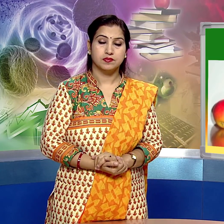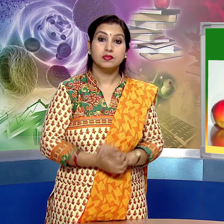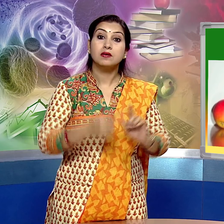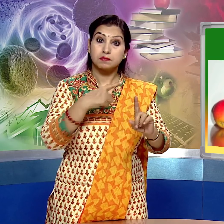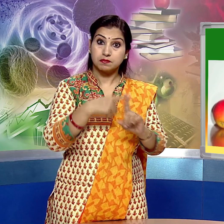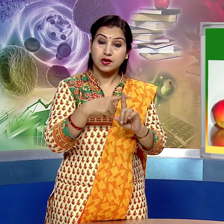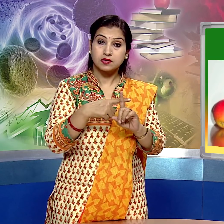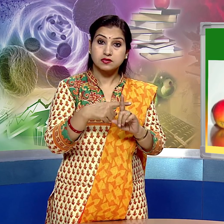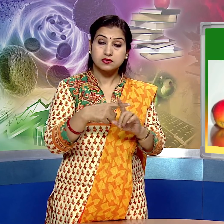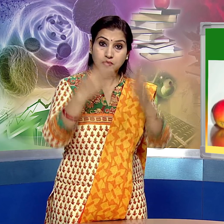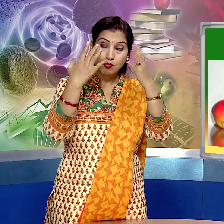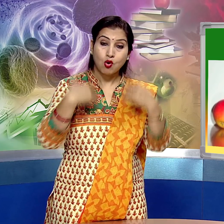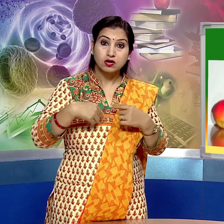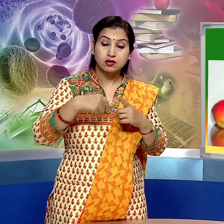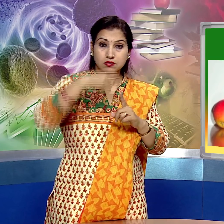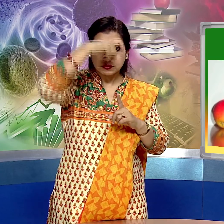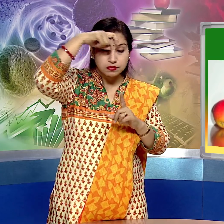It helps in maintaining the body temperature.